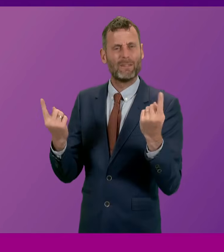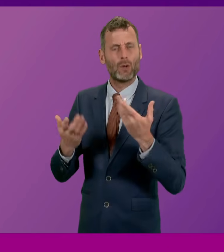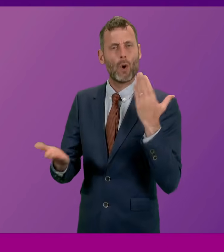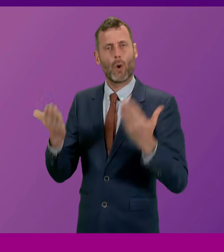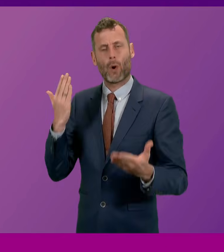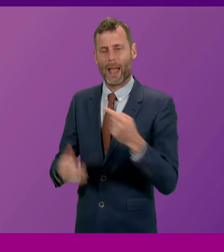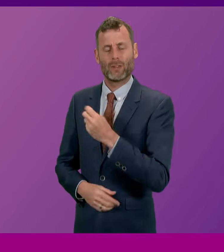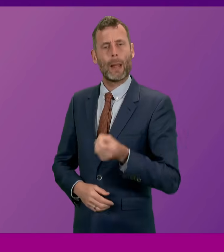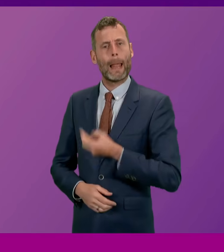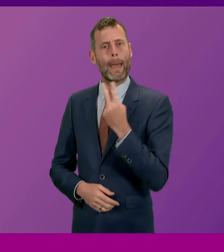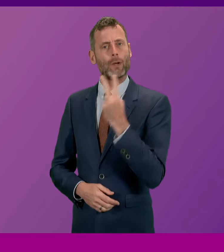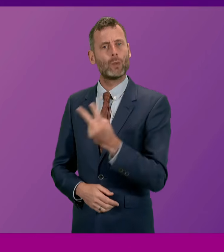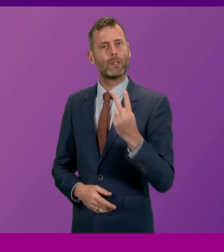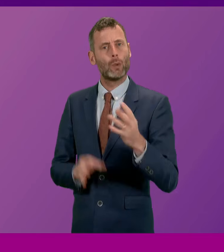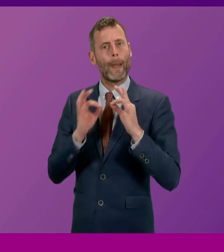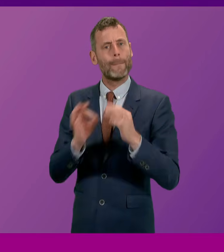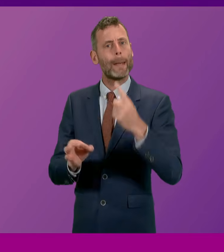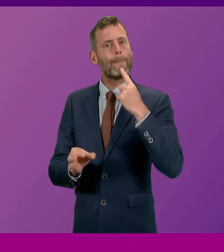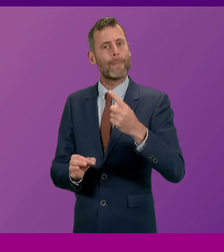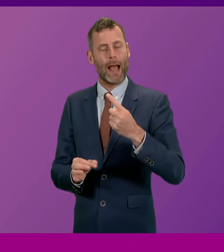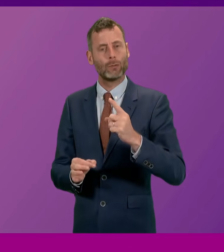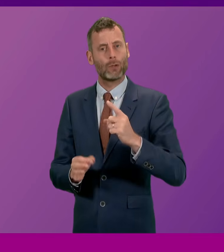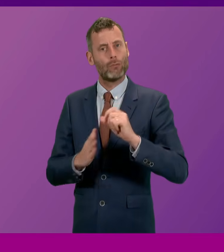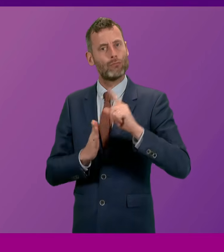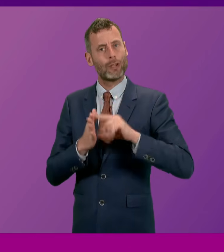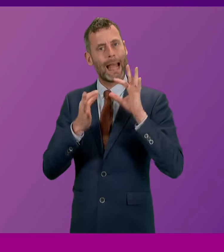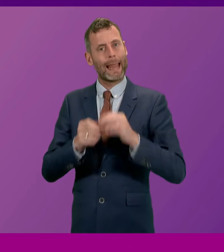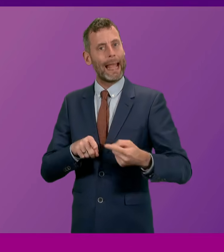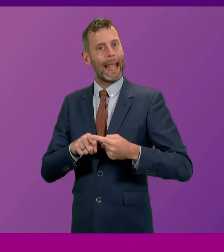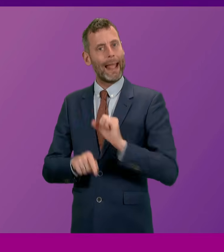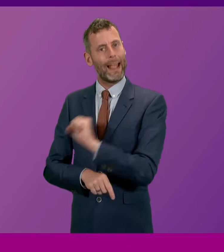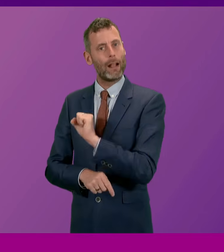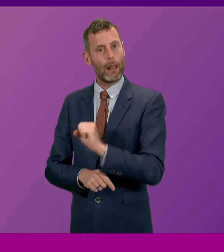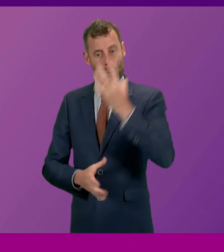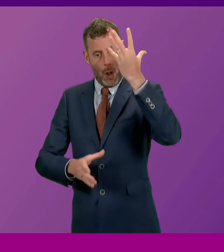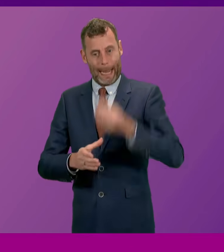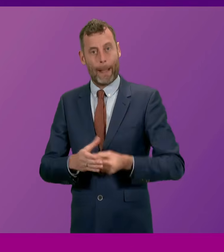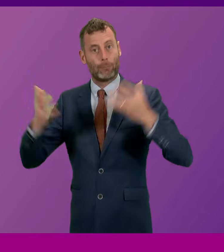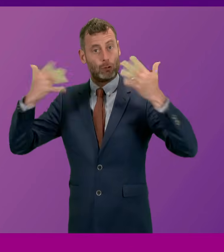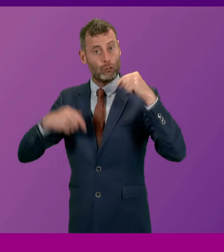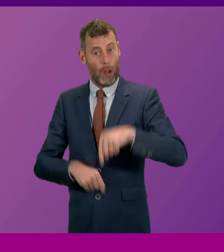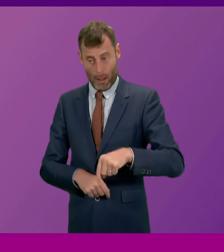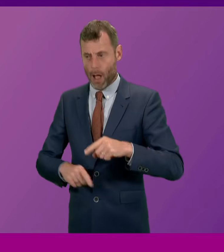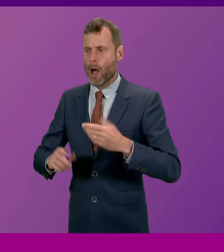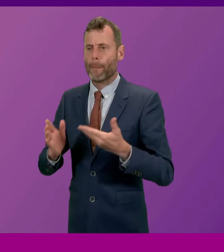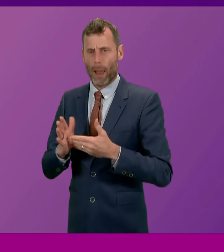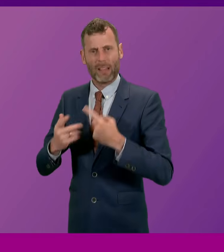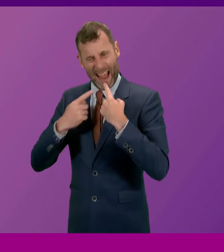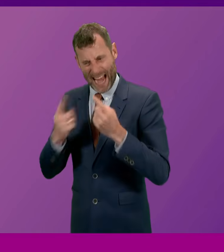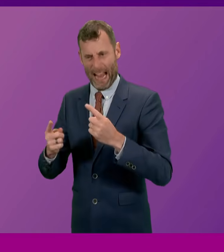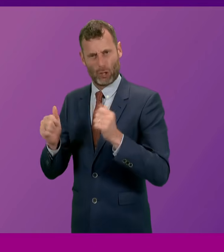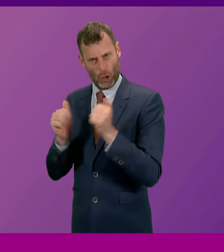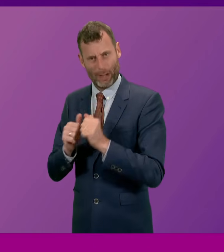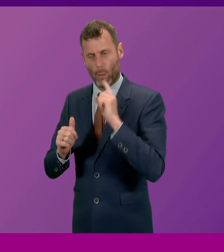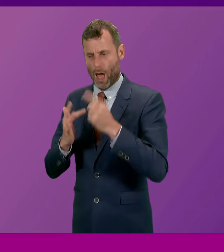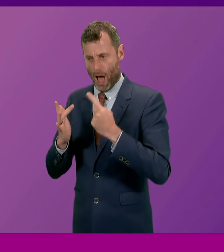billion for carbon capture in England and a swathe of costly nuclear projects. So given that Westminster has